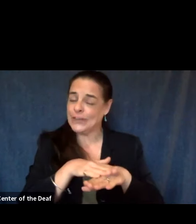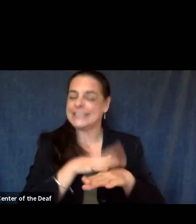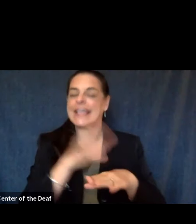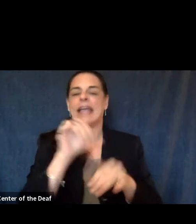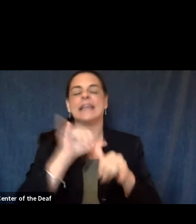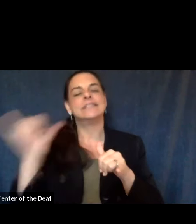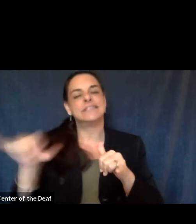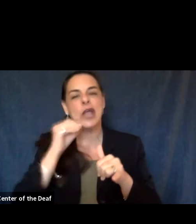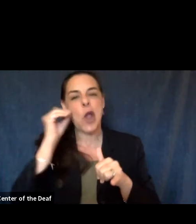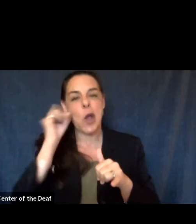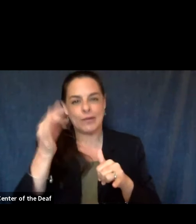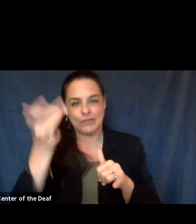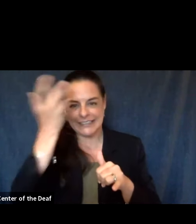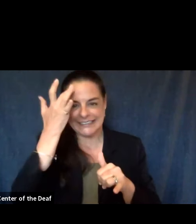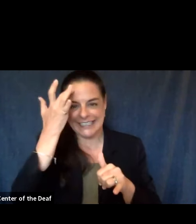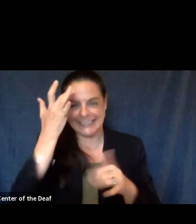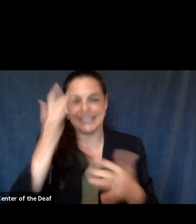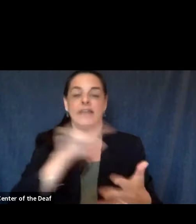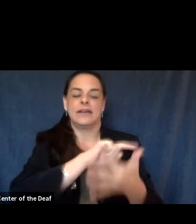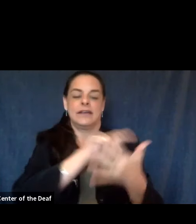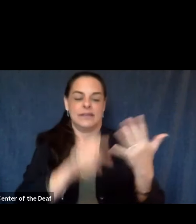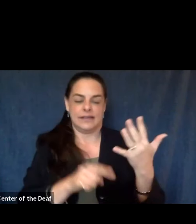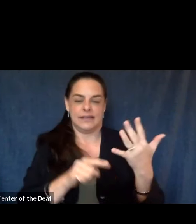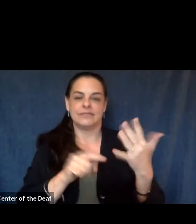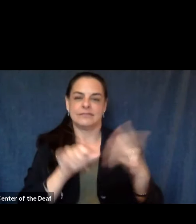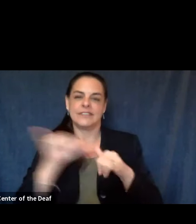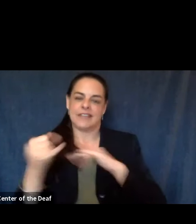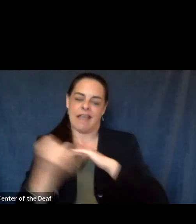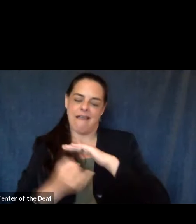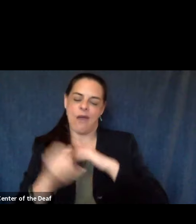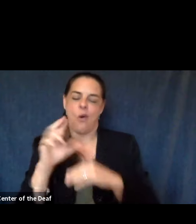if you're sick or have been asked to stay in isolation or quarantine.